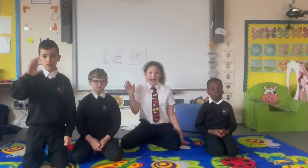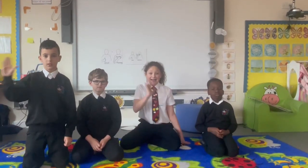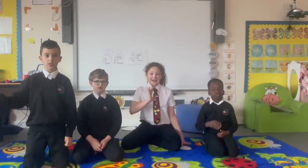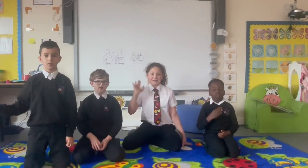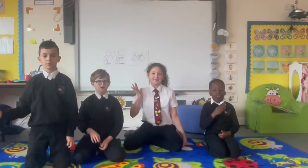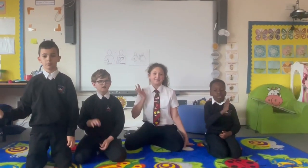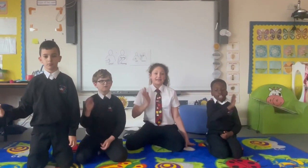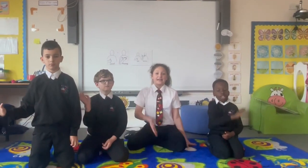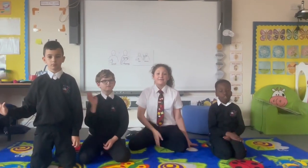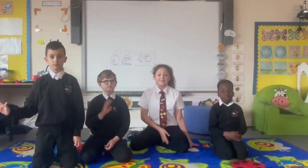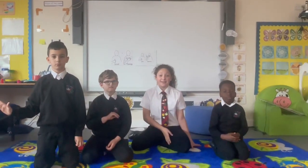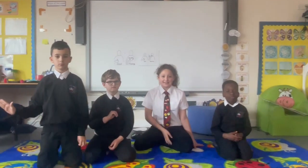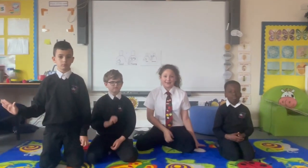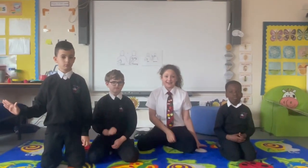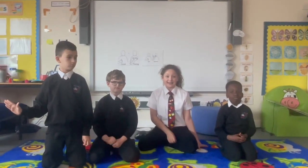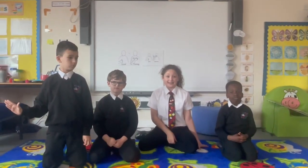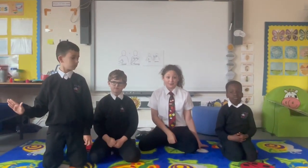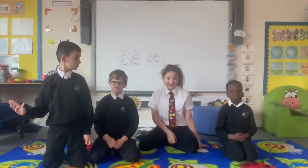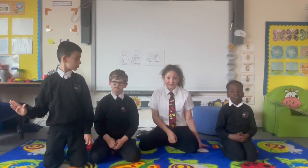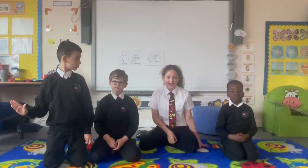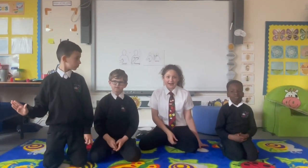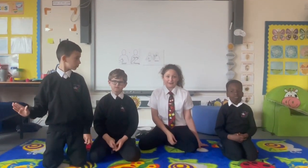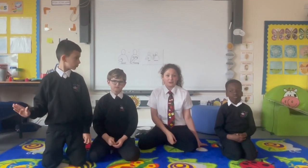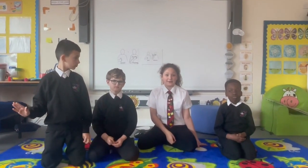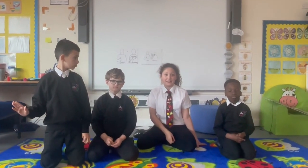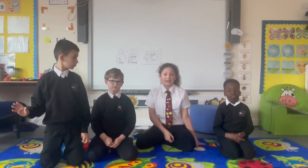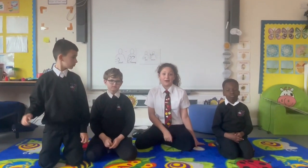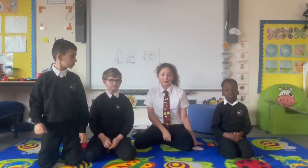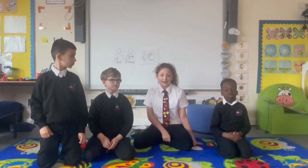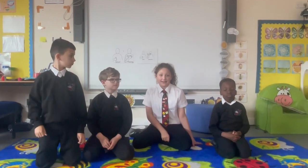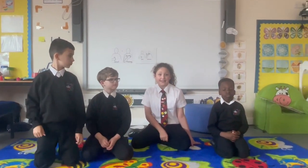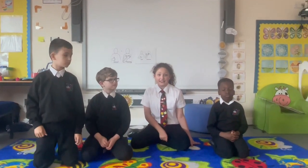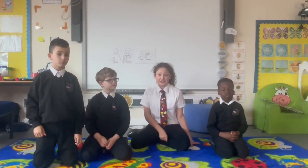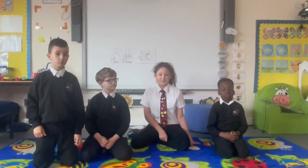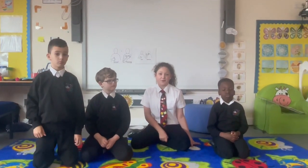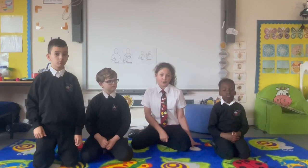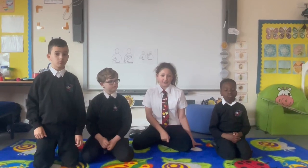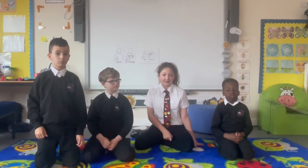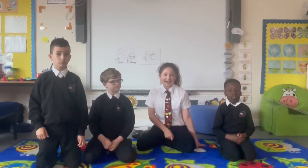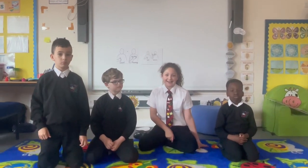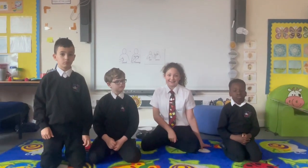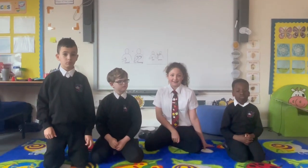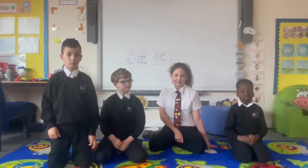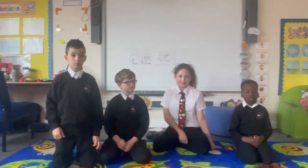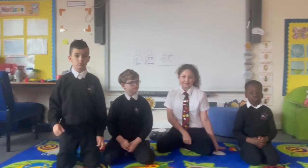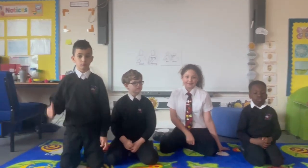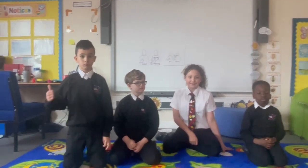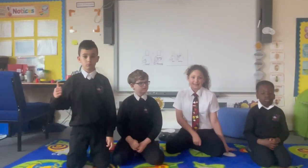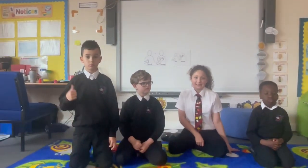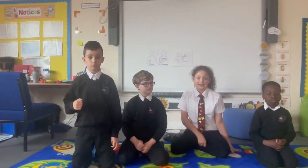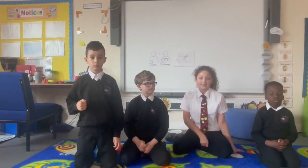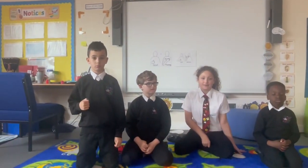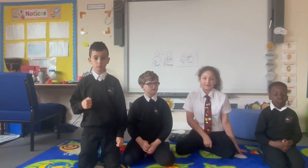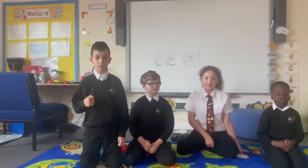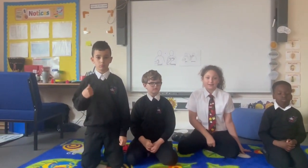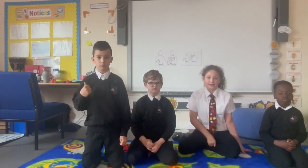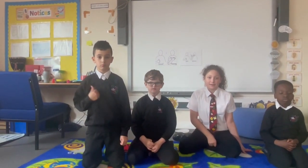Hello, this week is British Sign Language Week and we're going to teach you four new signs. This is the sign for good morning,